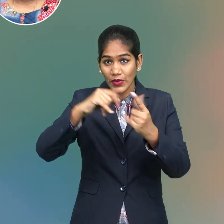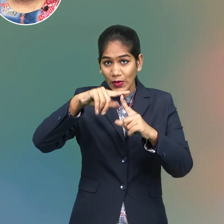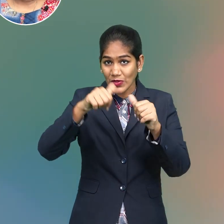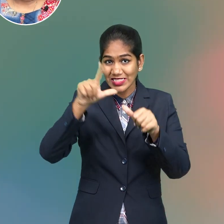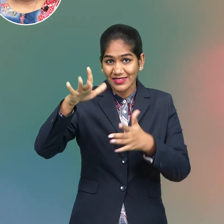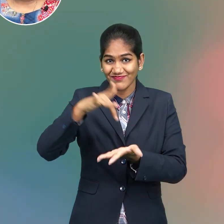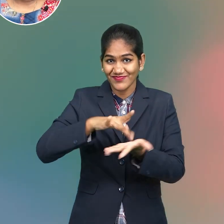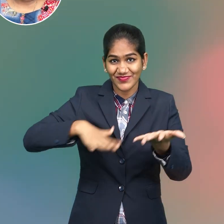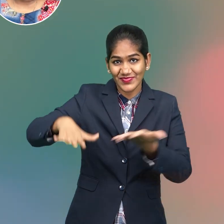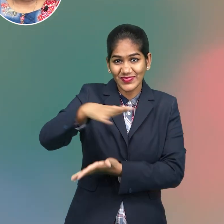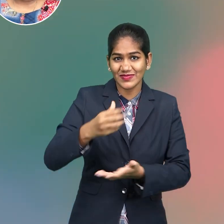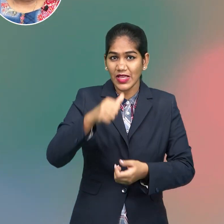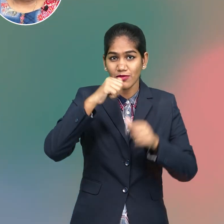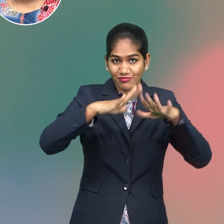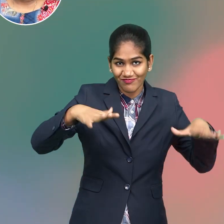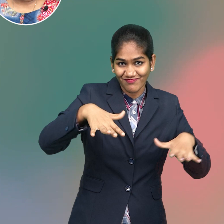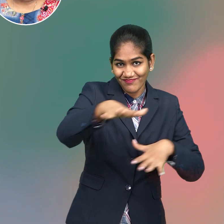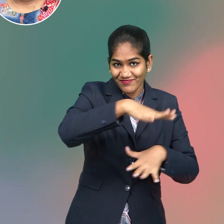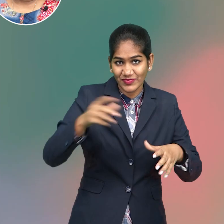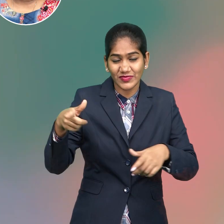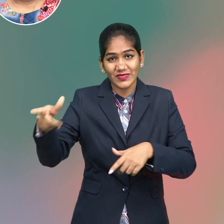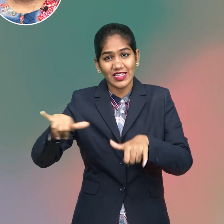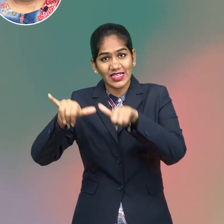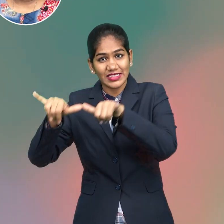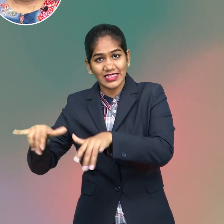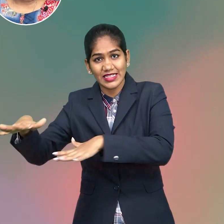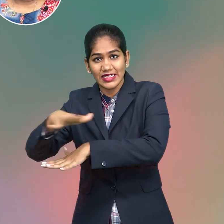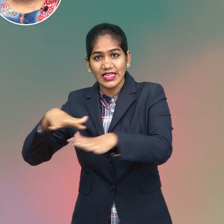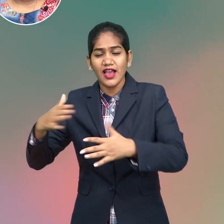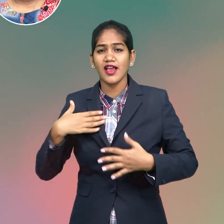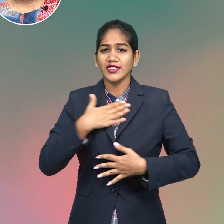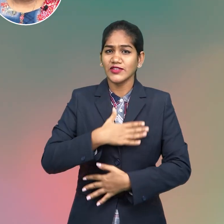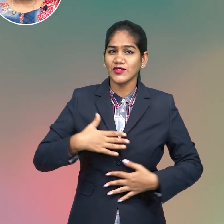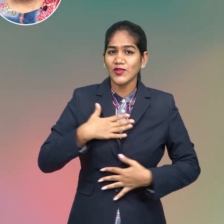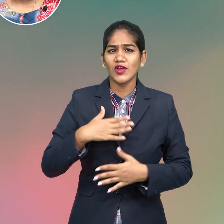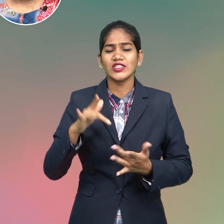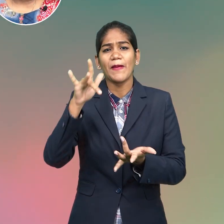enjoys a moderate climate. The temperature remains well.